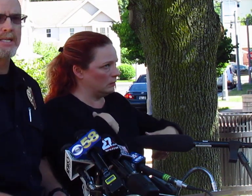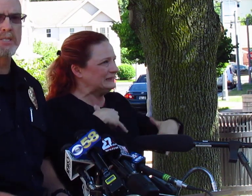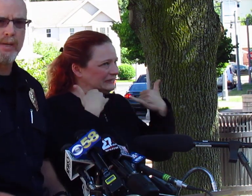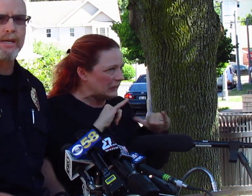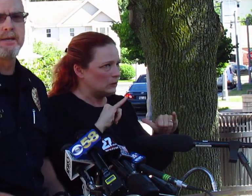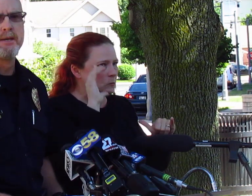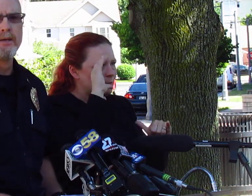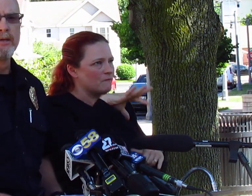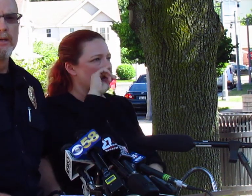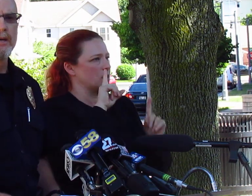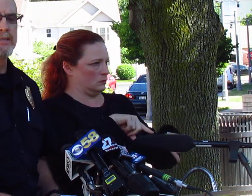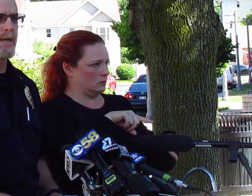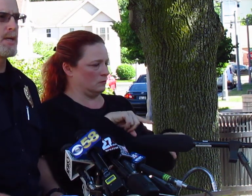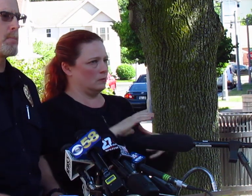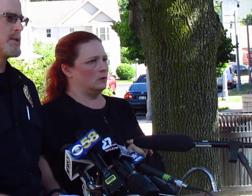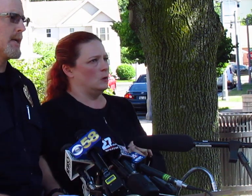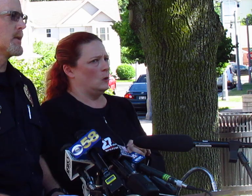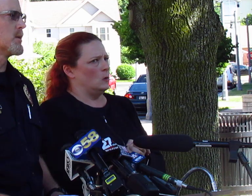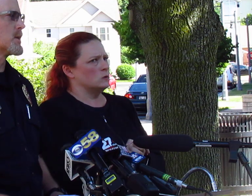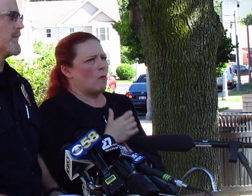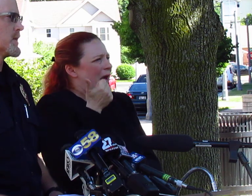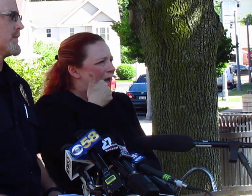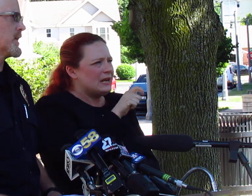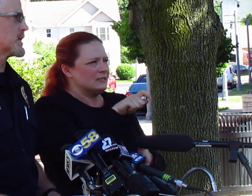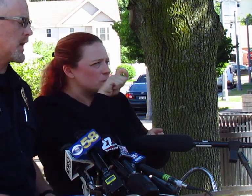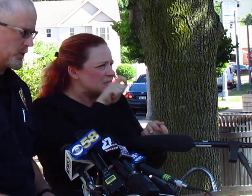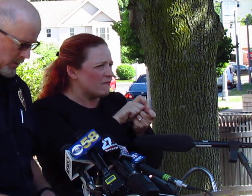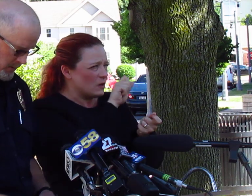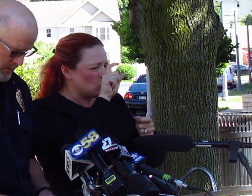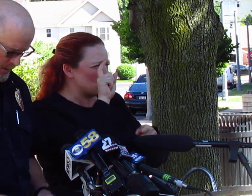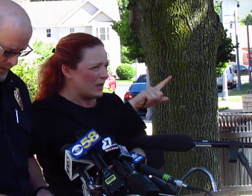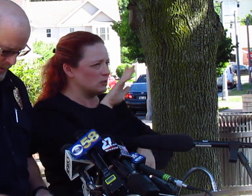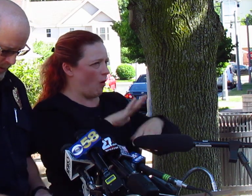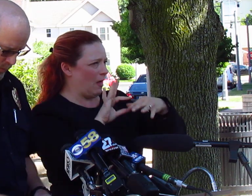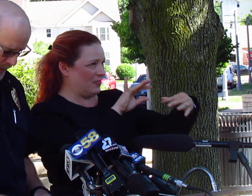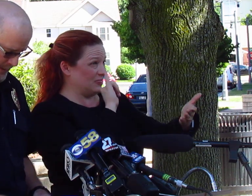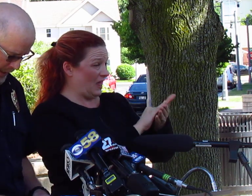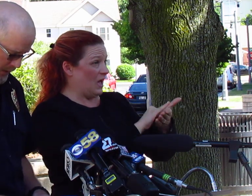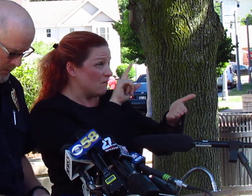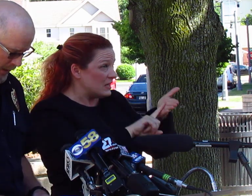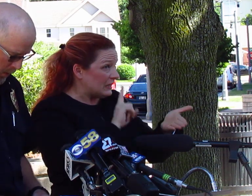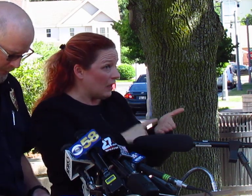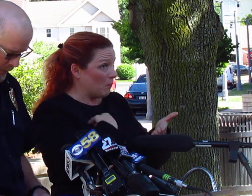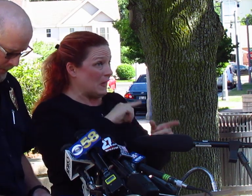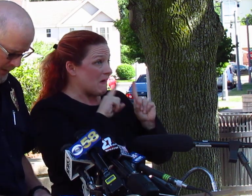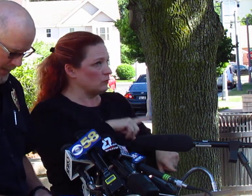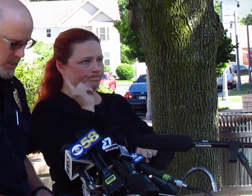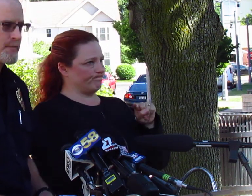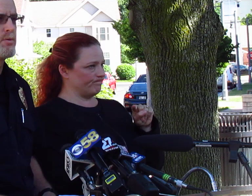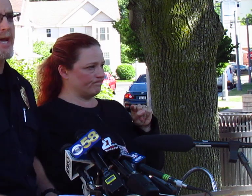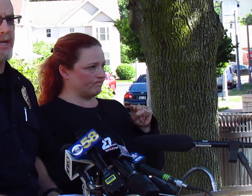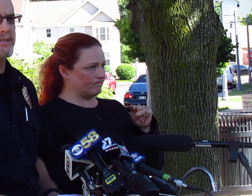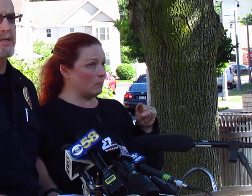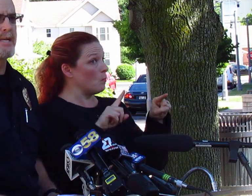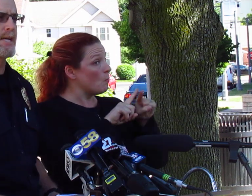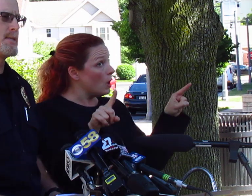I can't speak to any of the particulars of this investigation. What I can tell you is that hopefully within the next